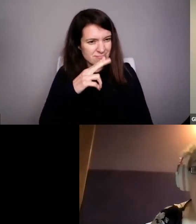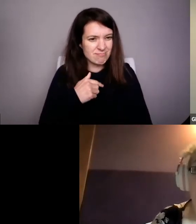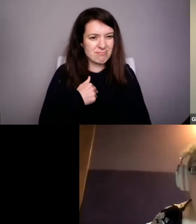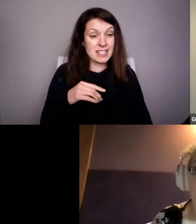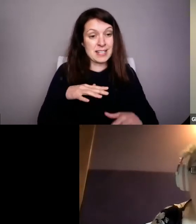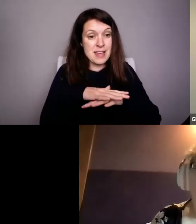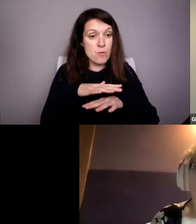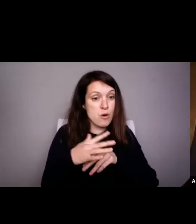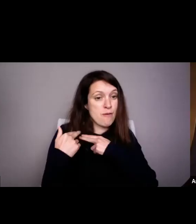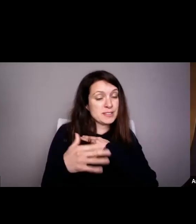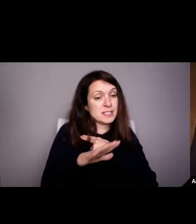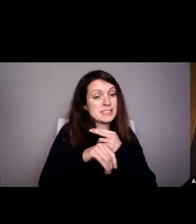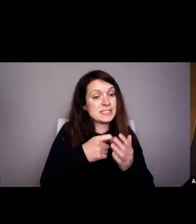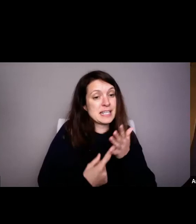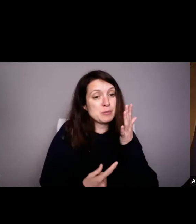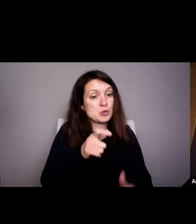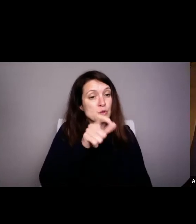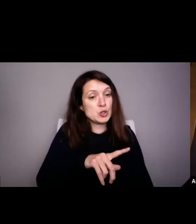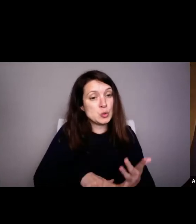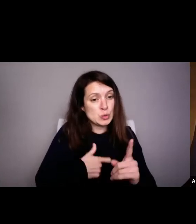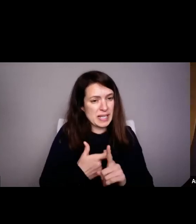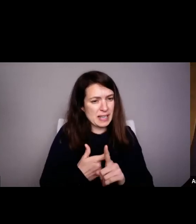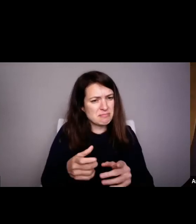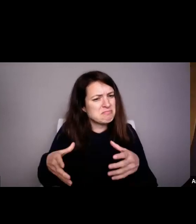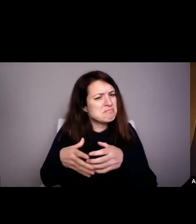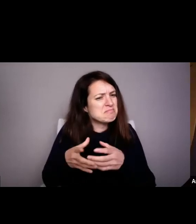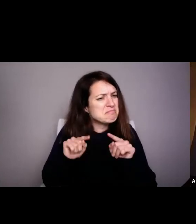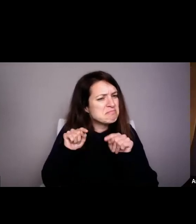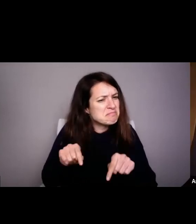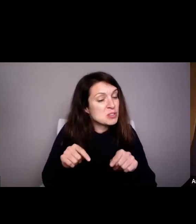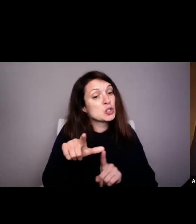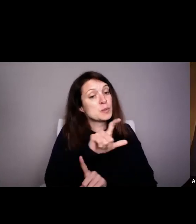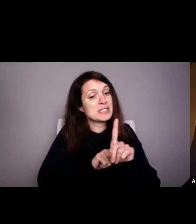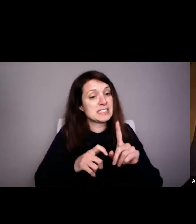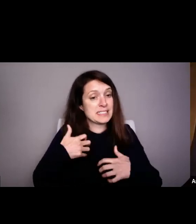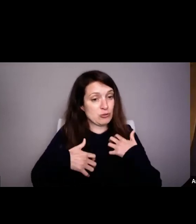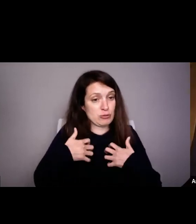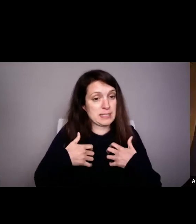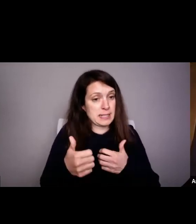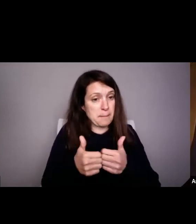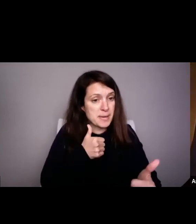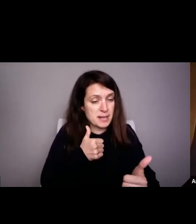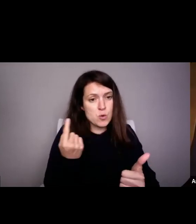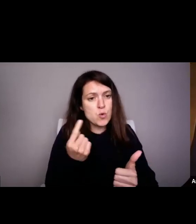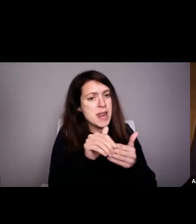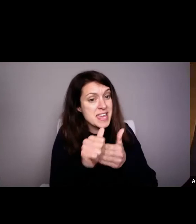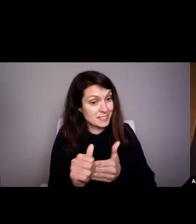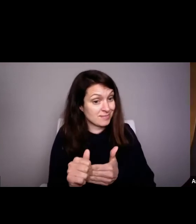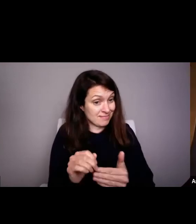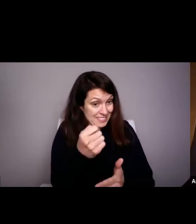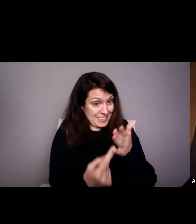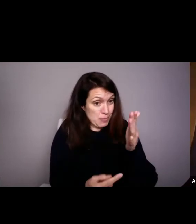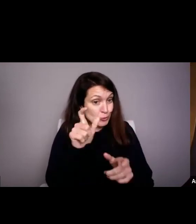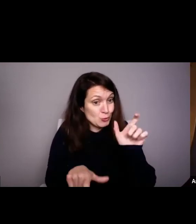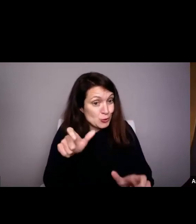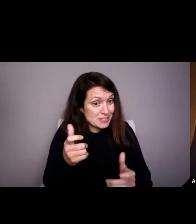UK. Disabled Students UK is a community interest company that is completely led by disabled students, either those still studying